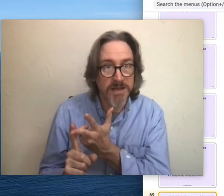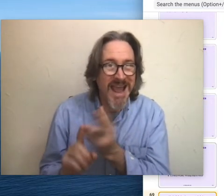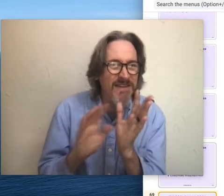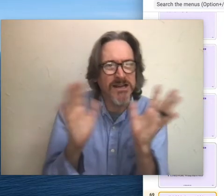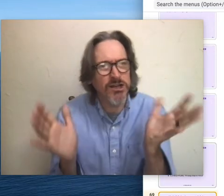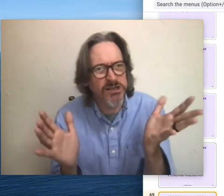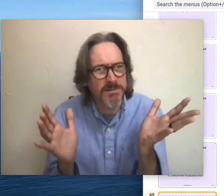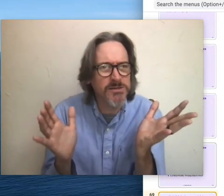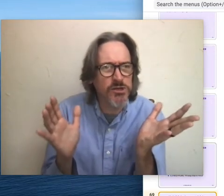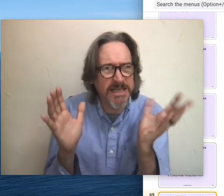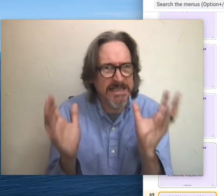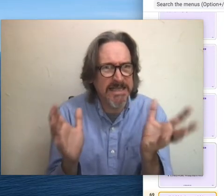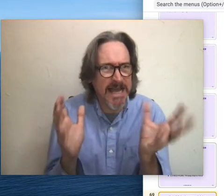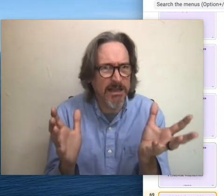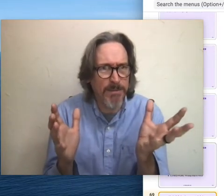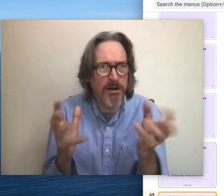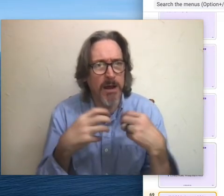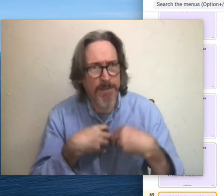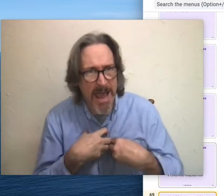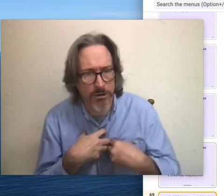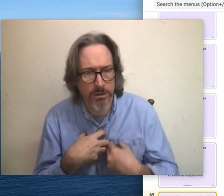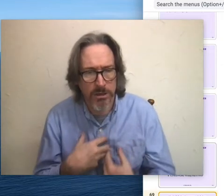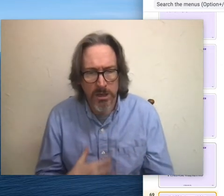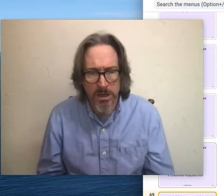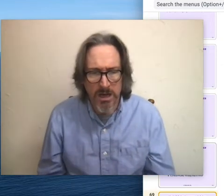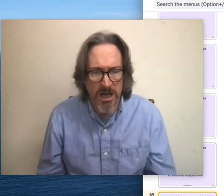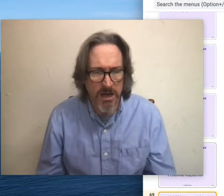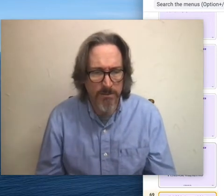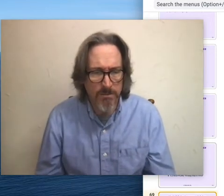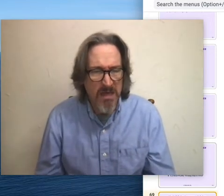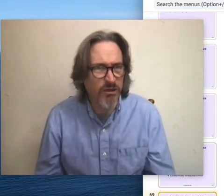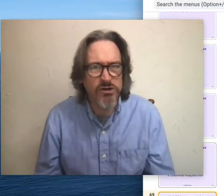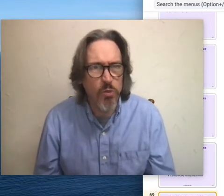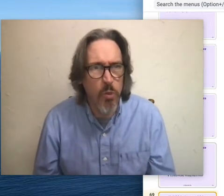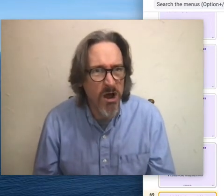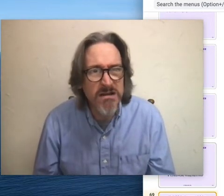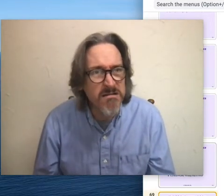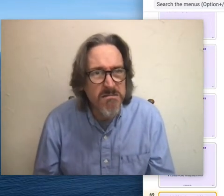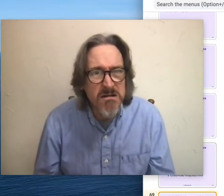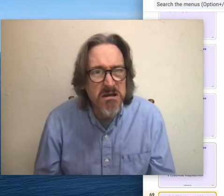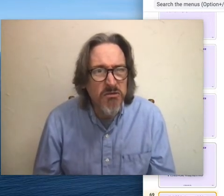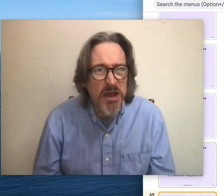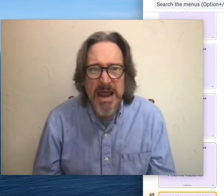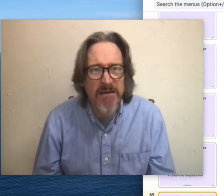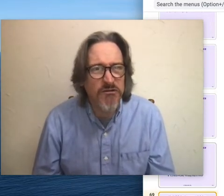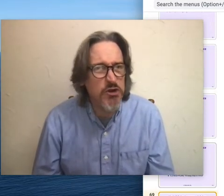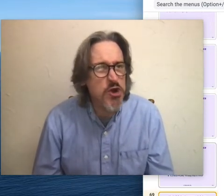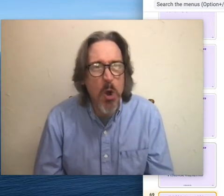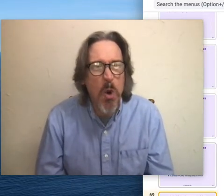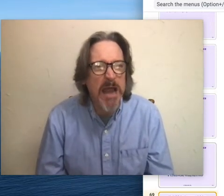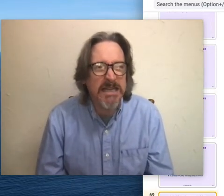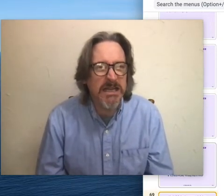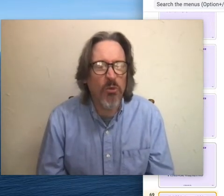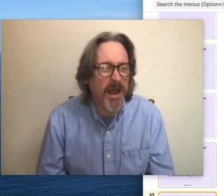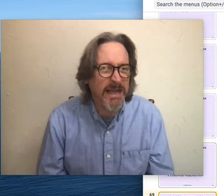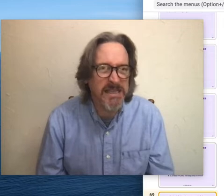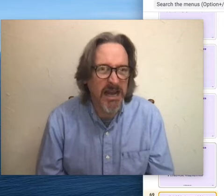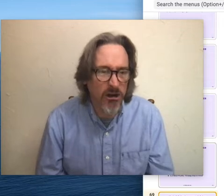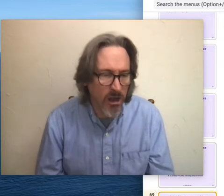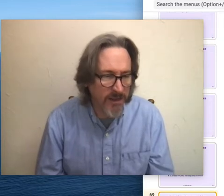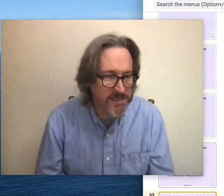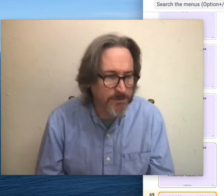color. And then sometimes there's a detail about it, a pattern. There's one that I have no idea why